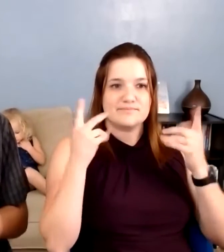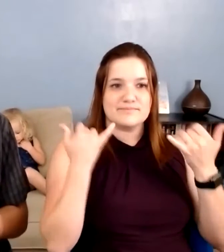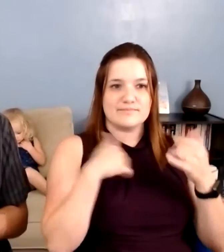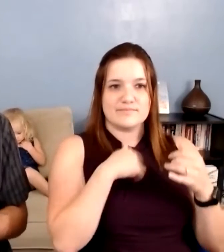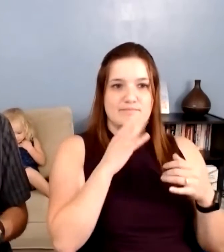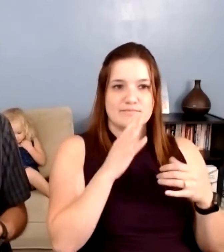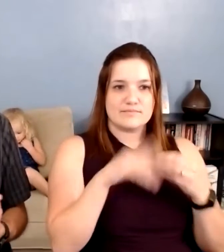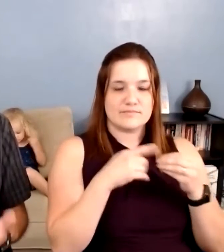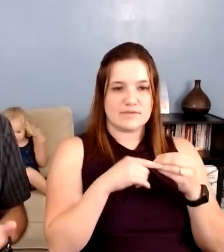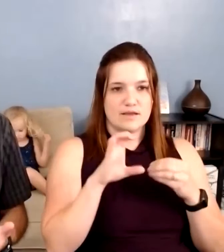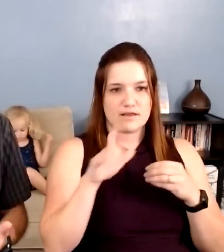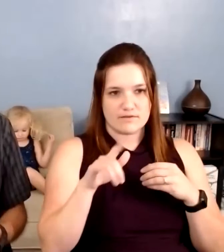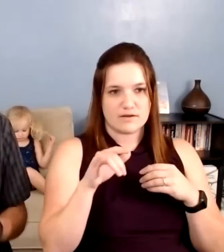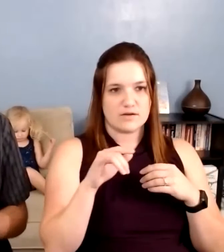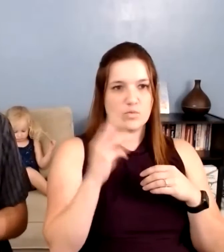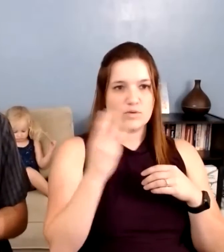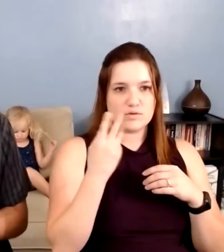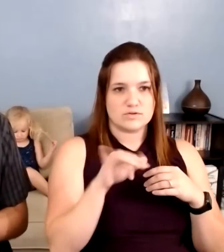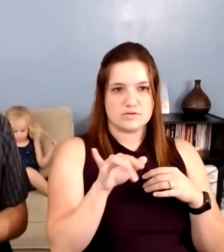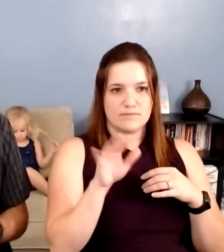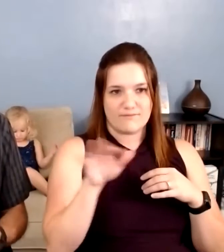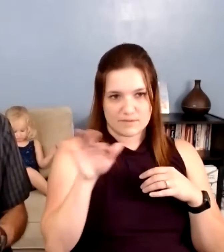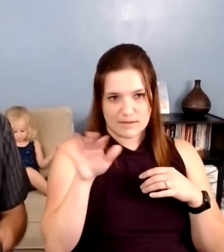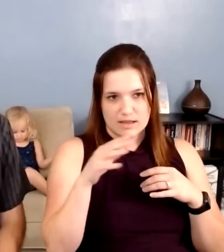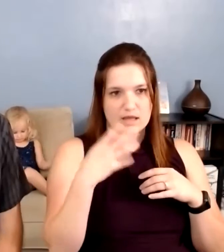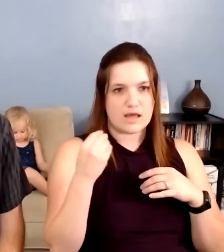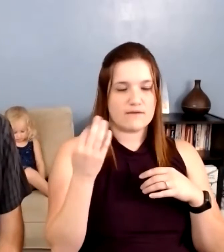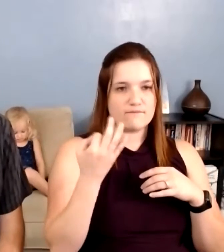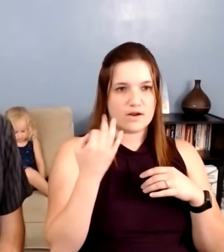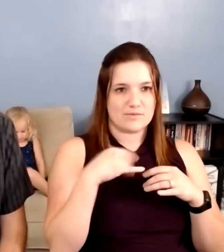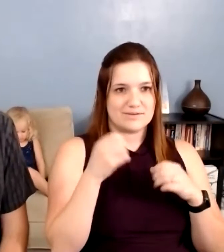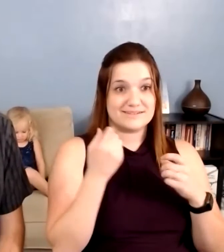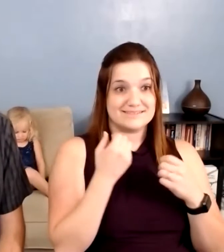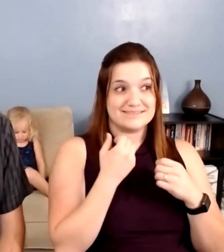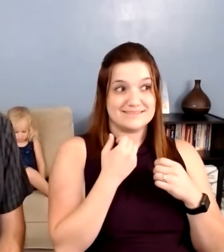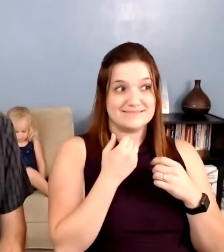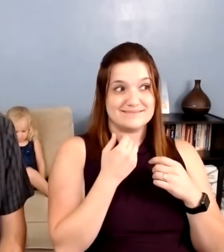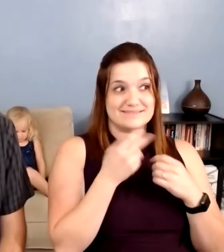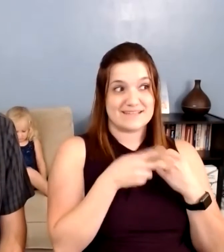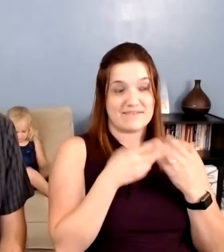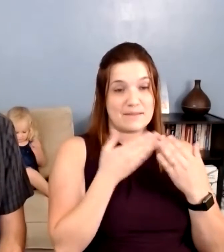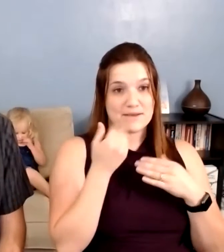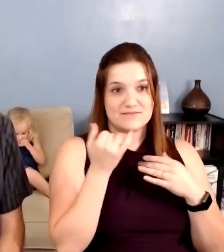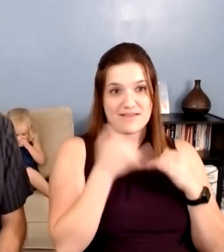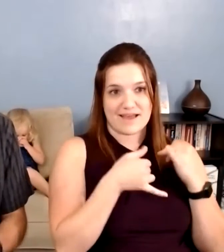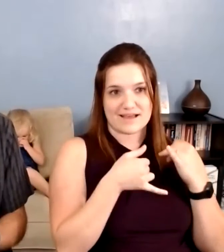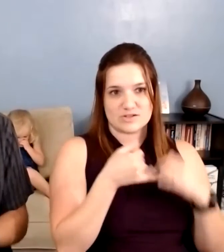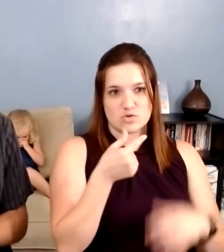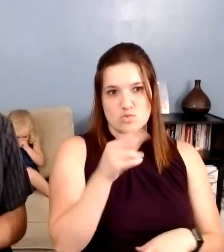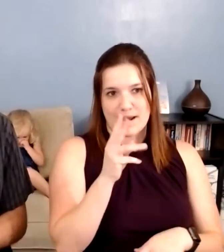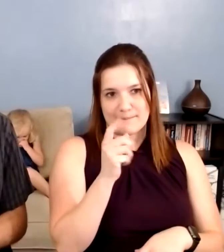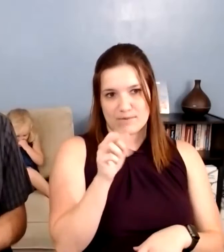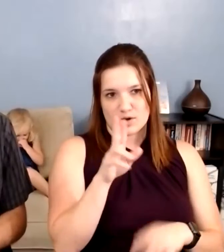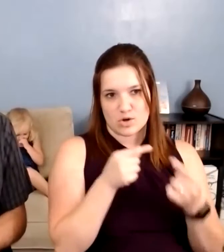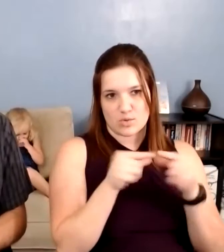classifiers. Wednesday we'll be talking about fingerspelling, and Friday saving the best for last, grammar. But basically, for all